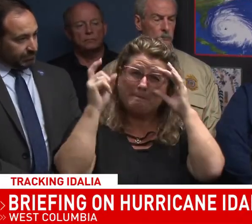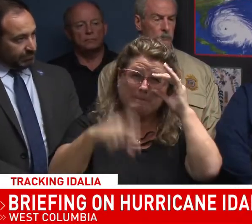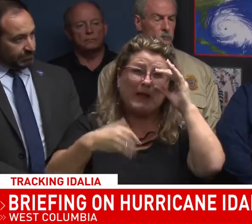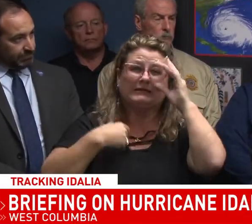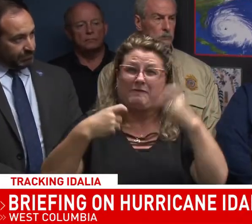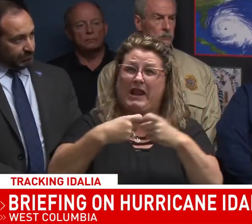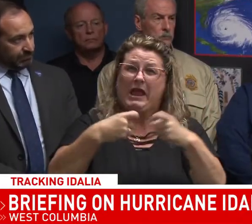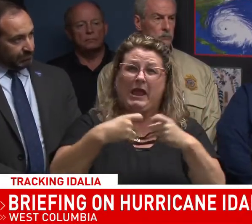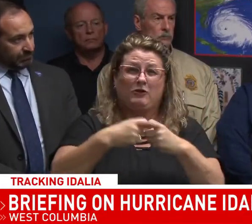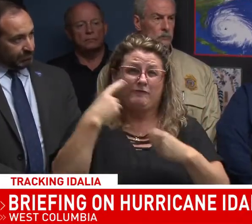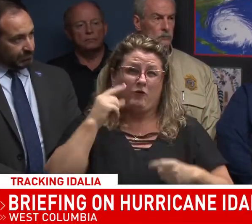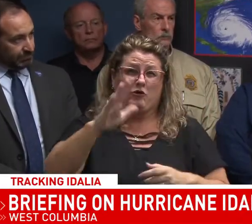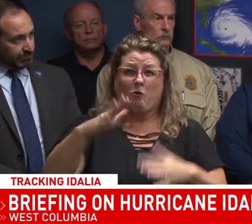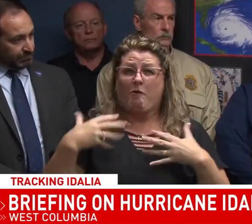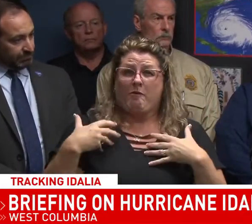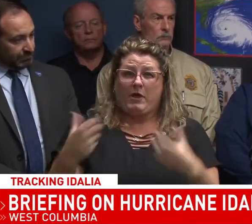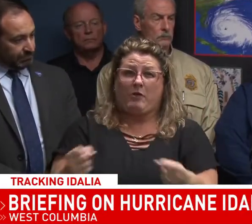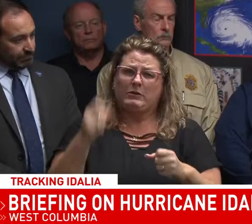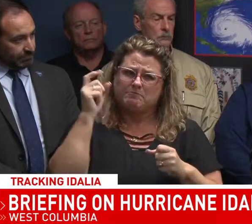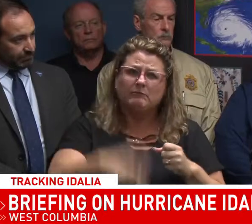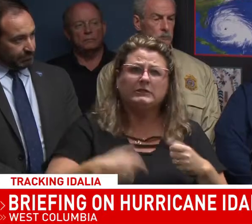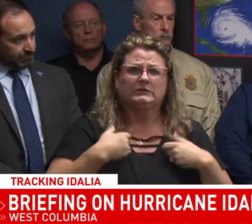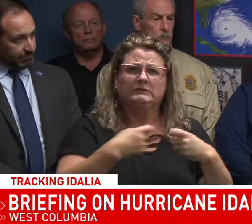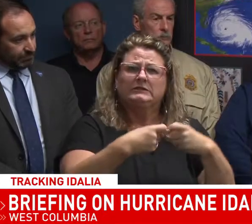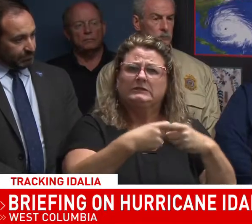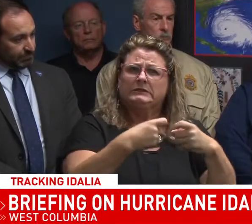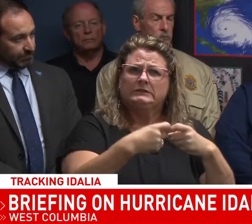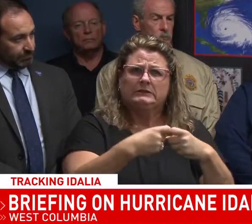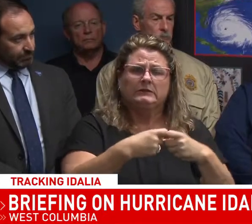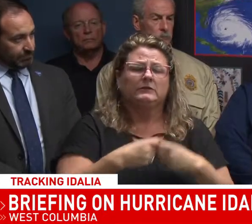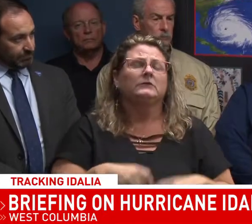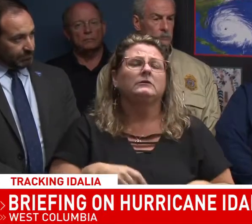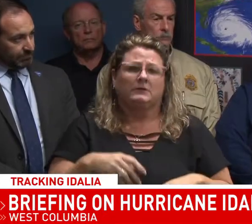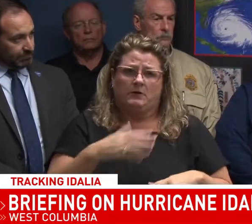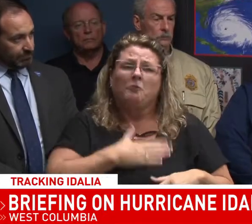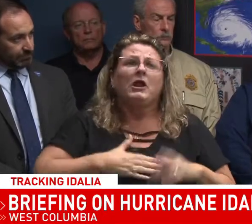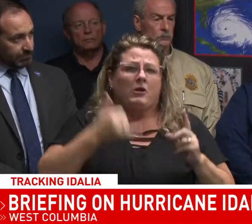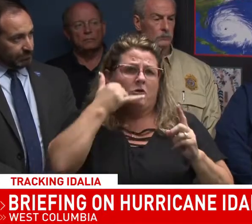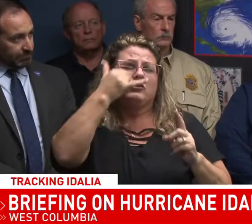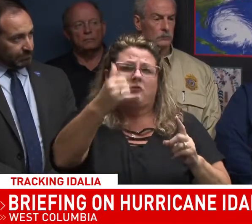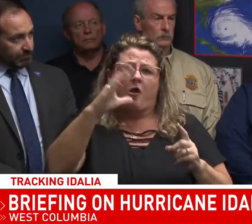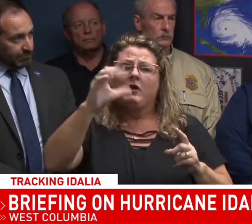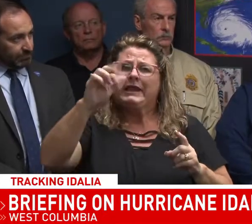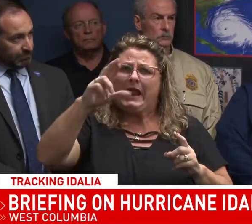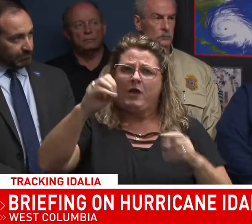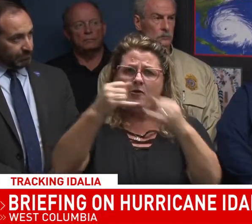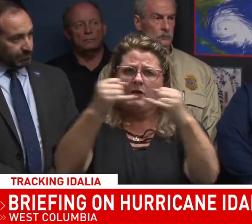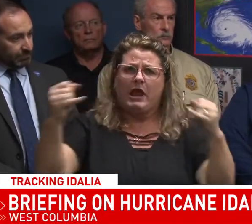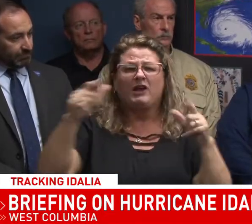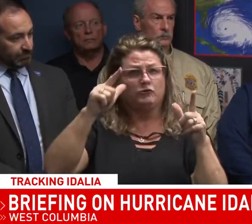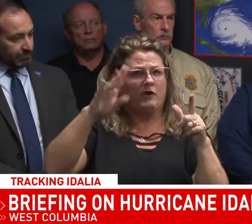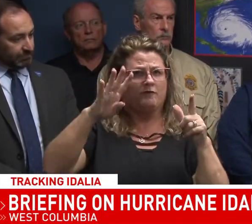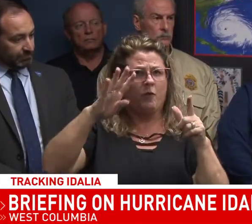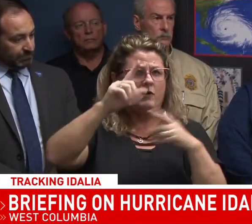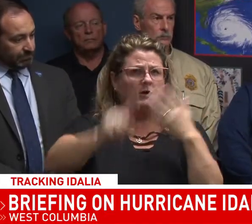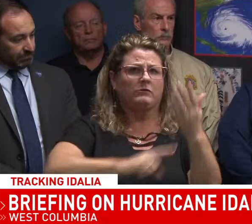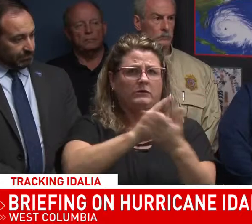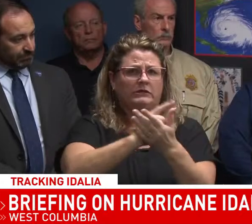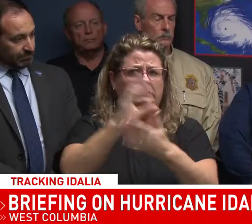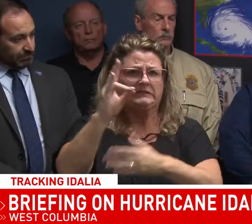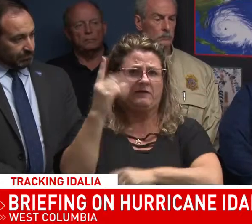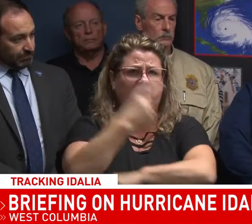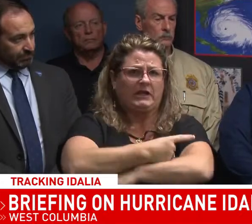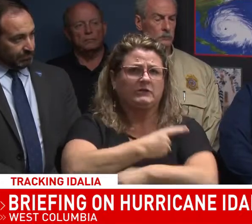electric power for a healthcare, some kind of healthcare device, please call our care line that is staffed 24/7, so you can call